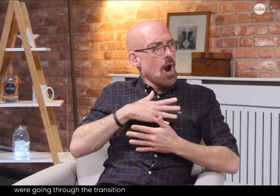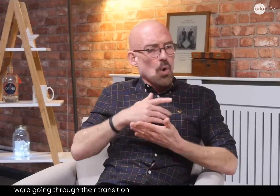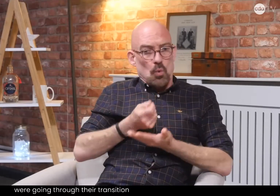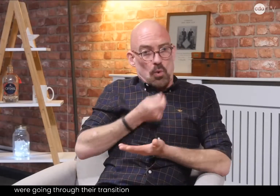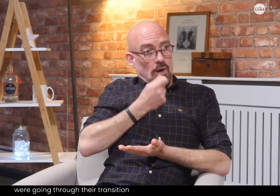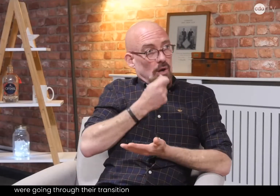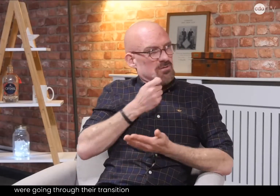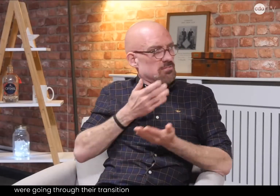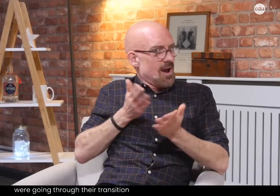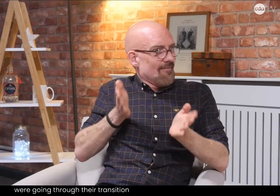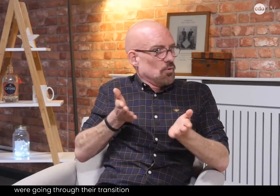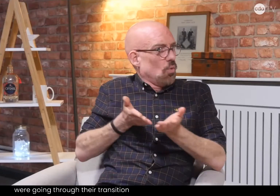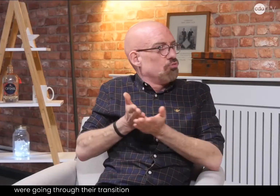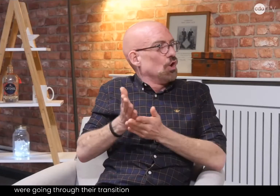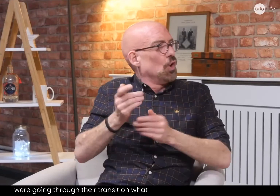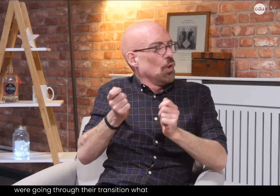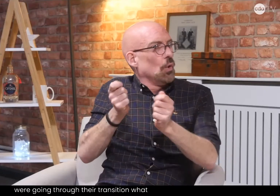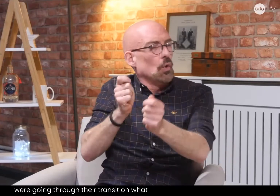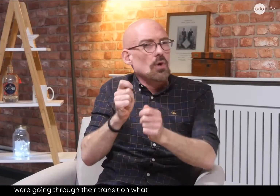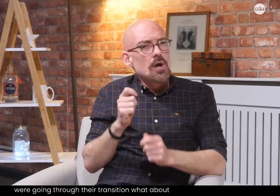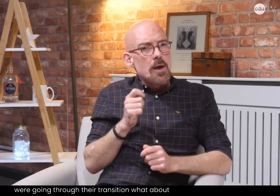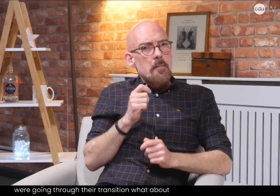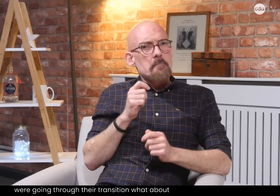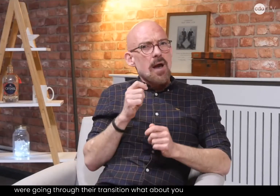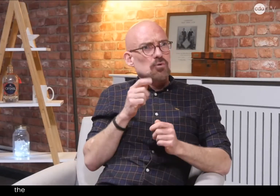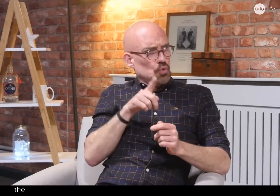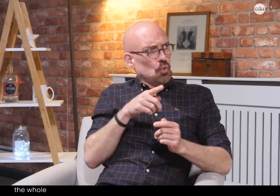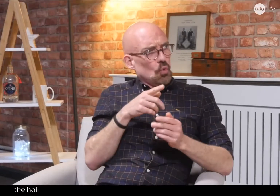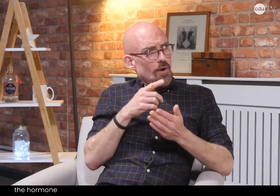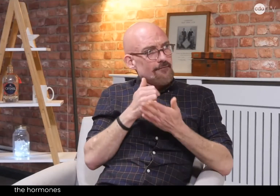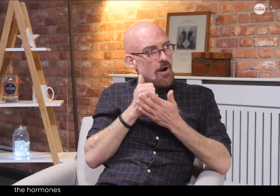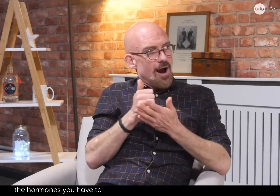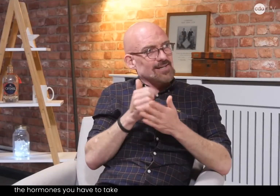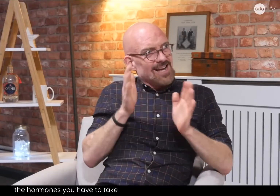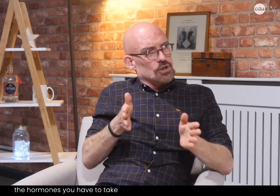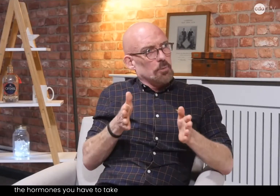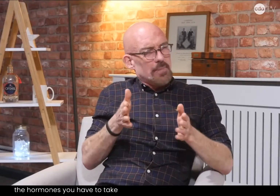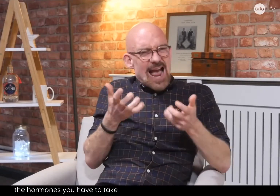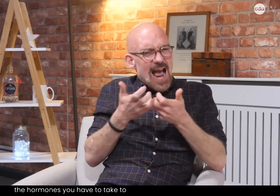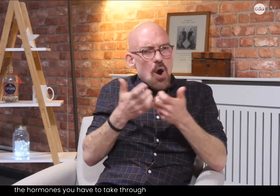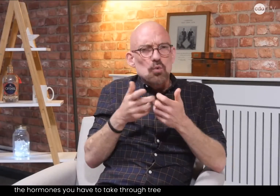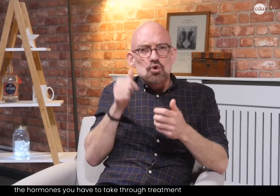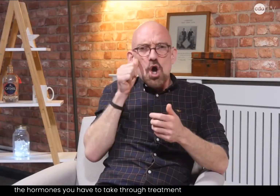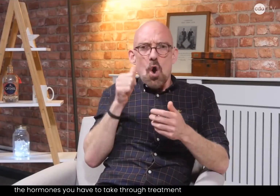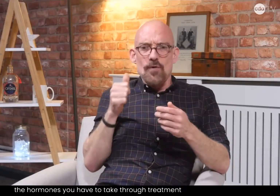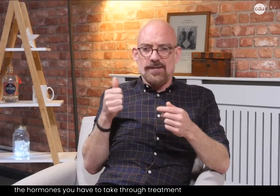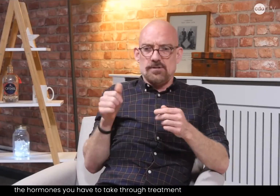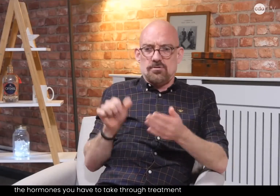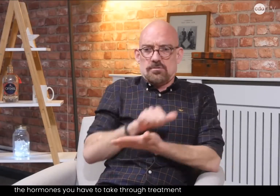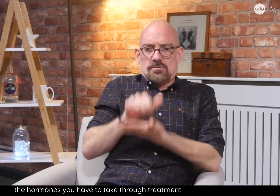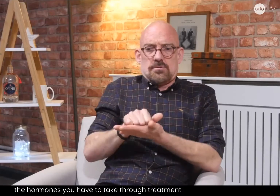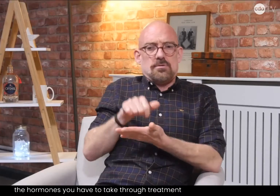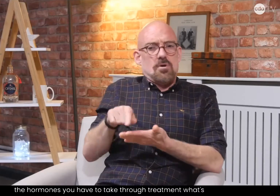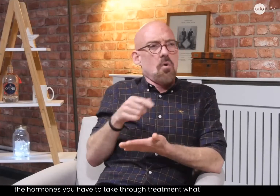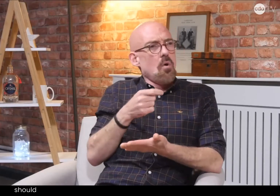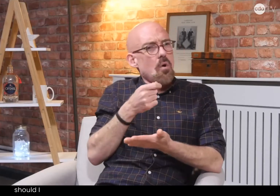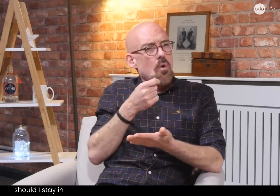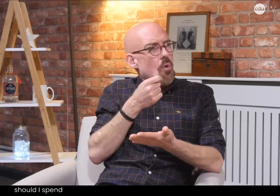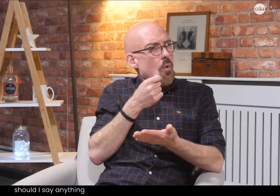what about, you know, the hormones that you have to take through treatment? What's your advice to anybody else going through the change?